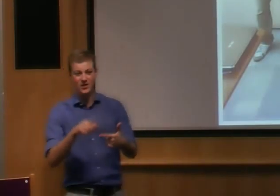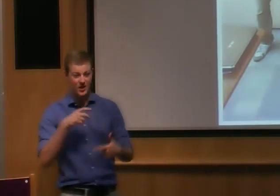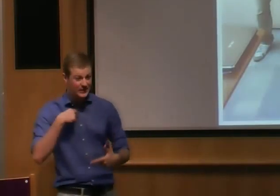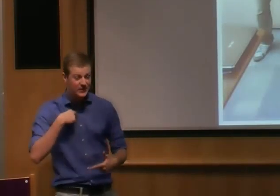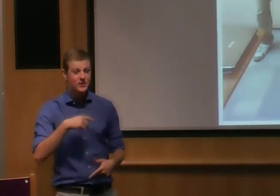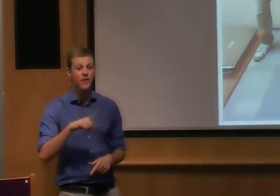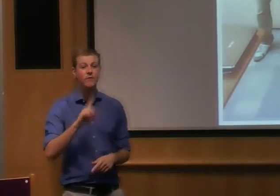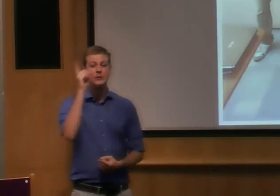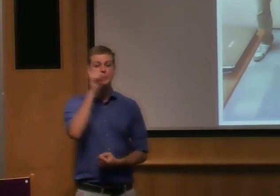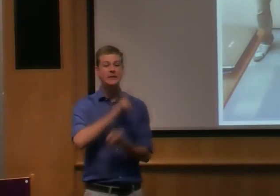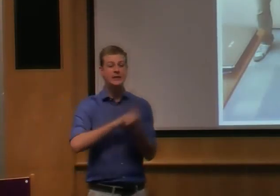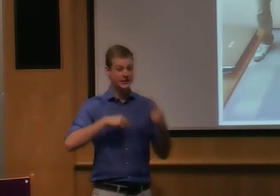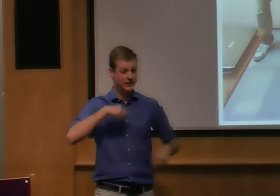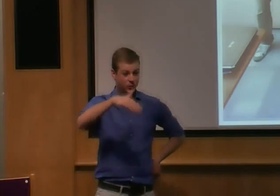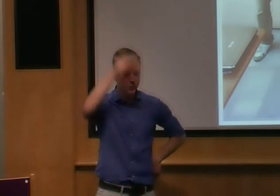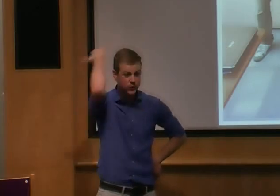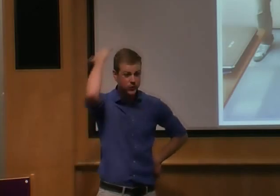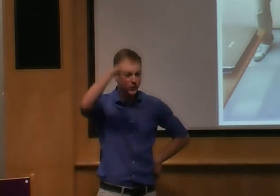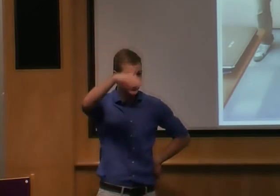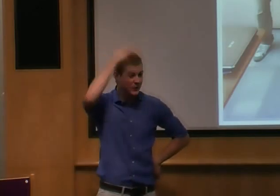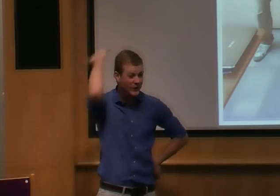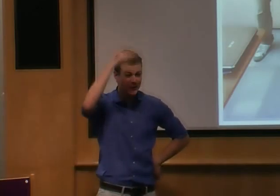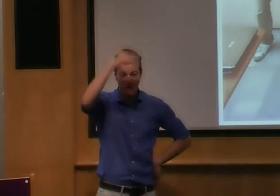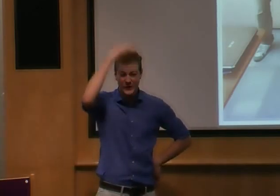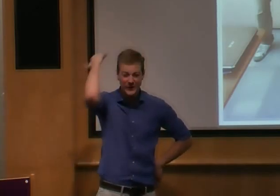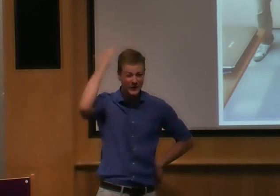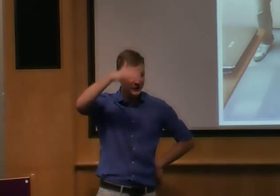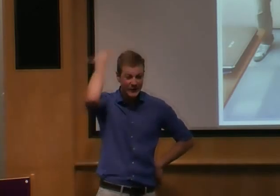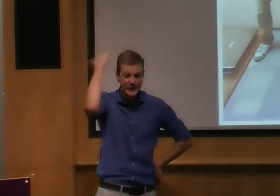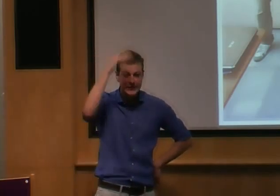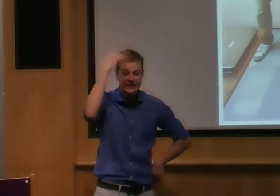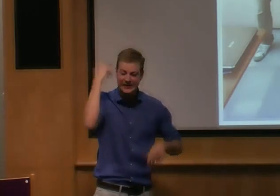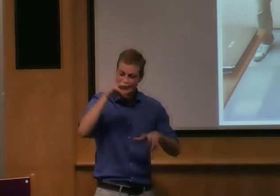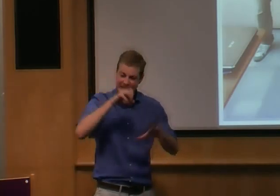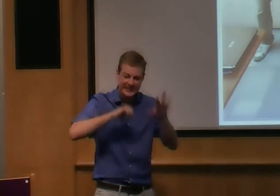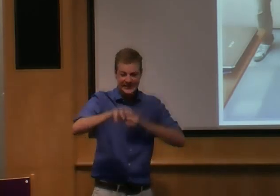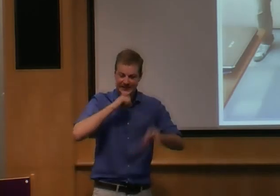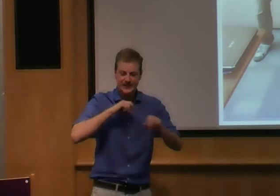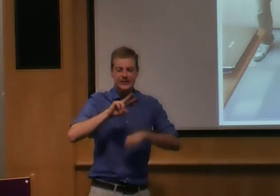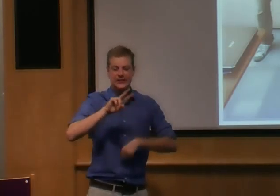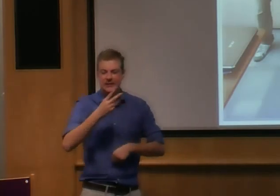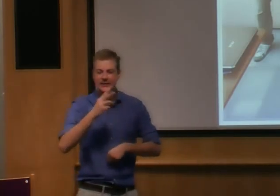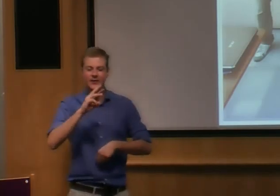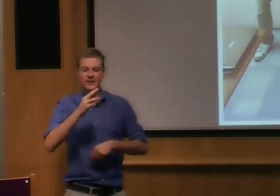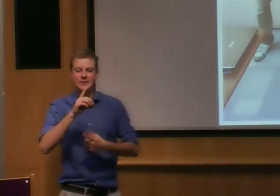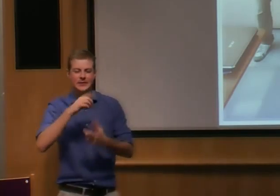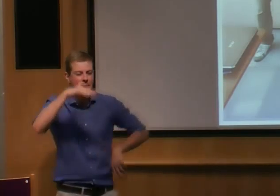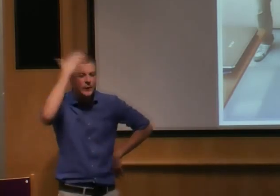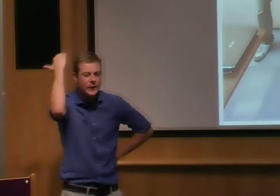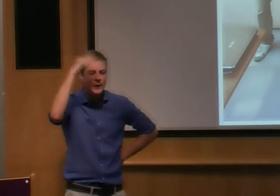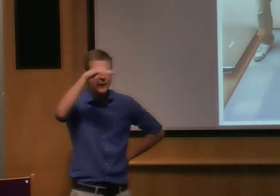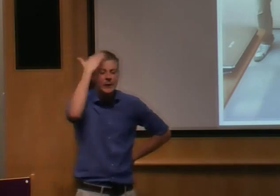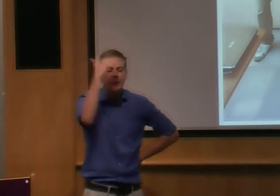me, instead of going into the social international sign first, I went into the more formal, official work international